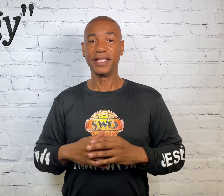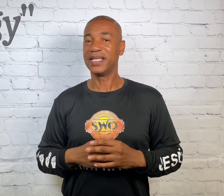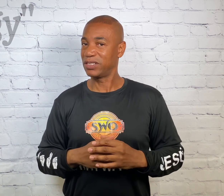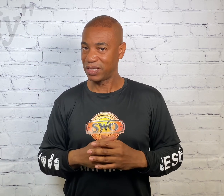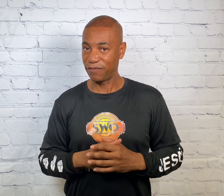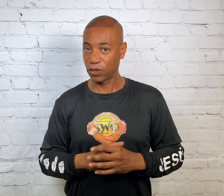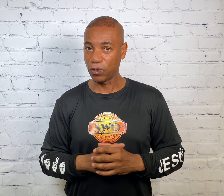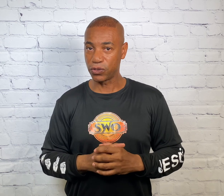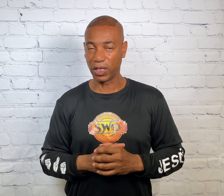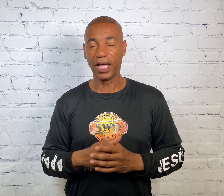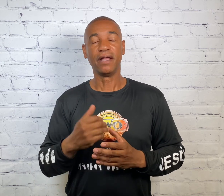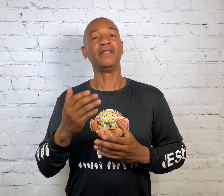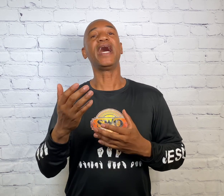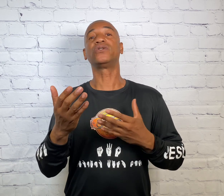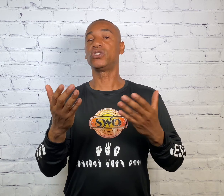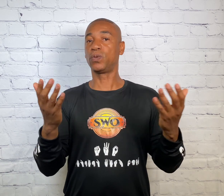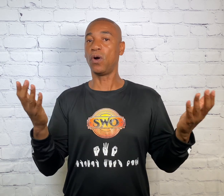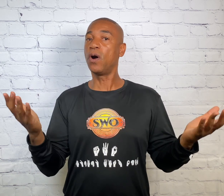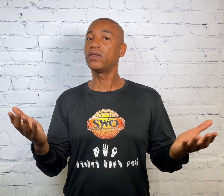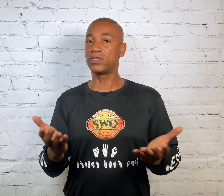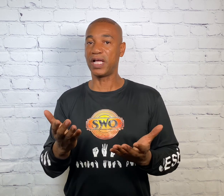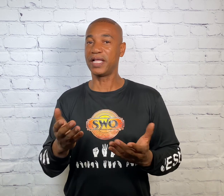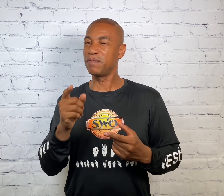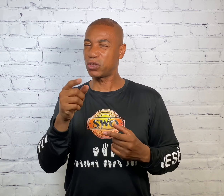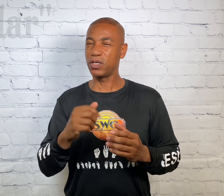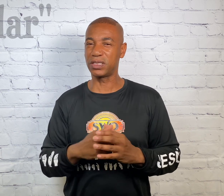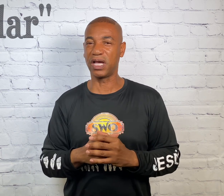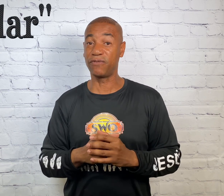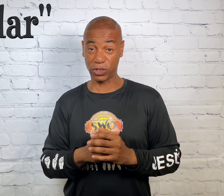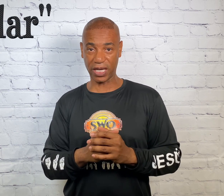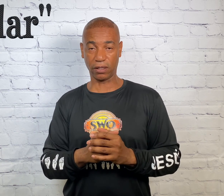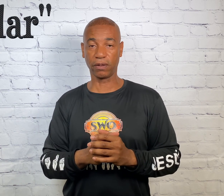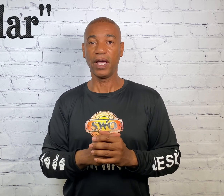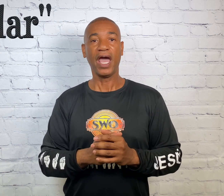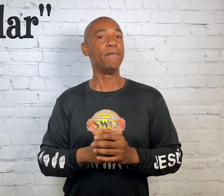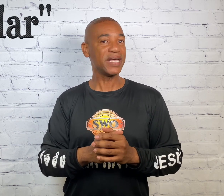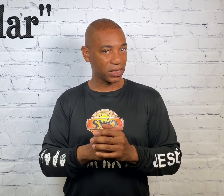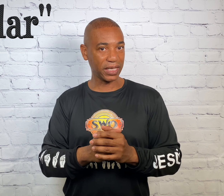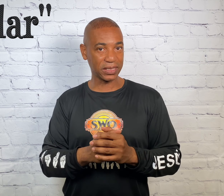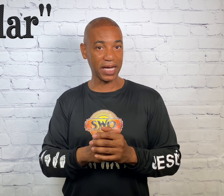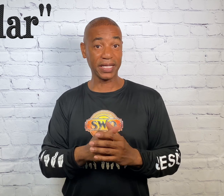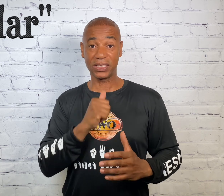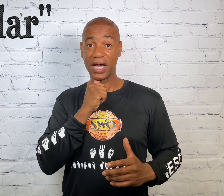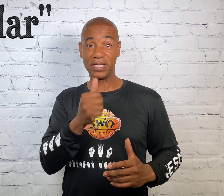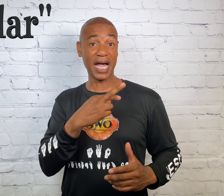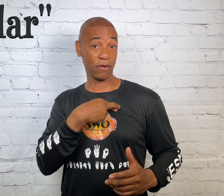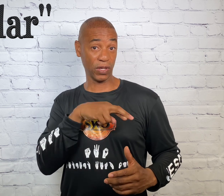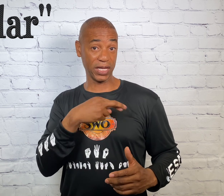That's the sign for clergy. Now, since we're on those lines, let me show you the sign for secular. And basically, the sign is not